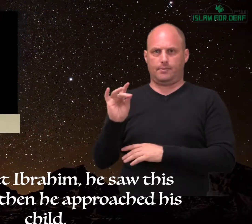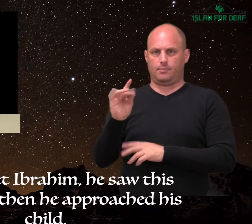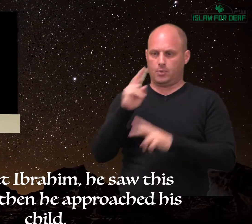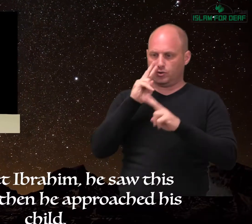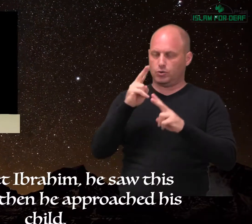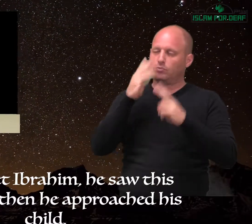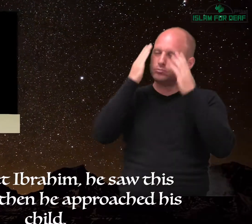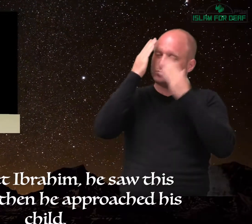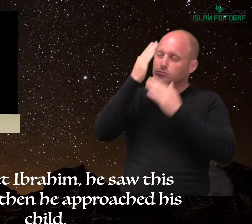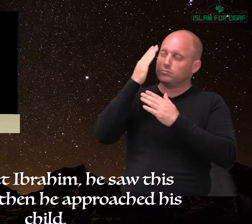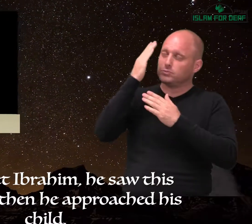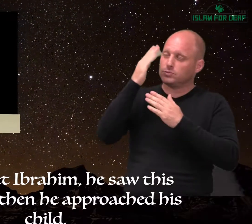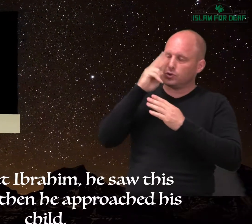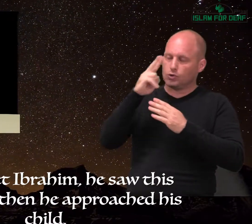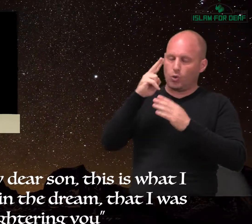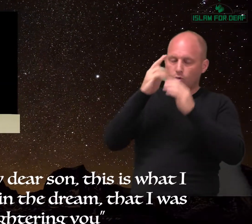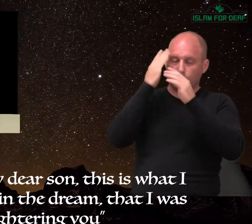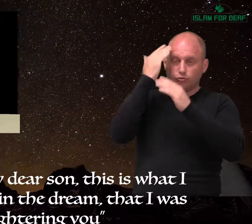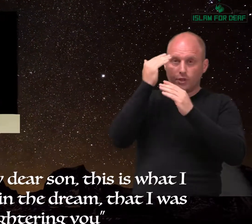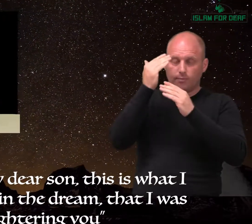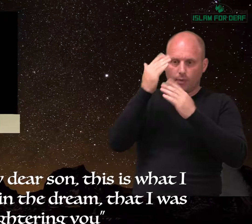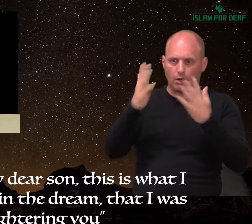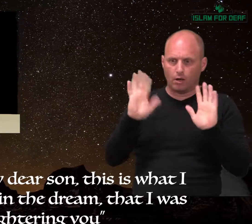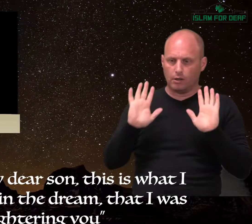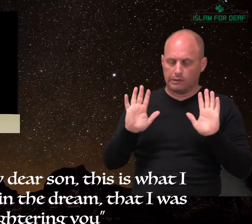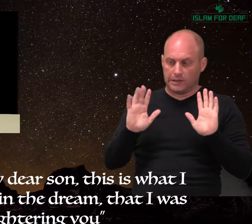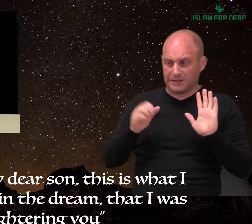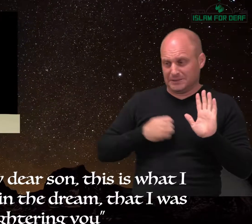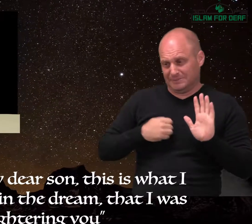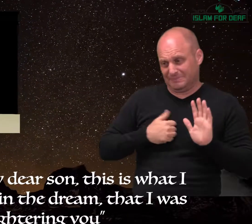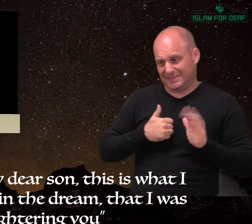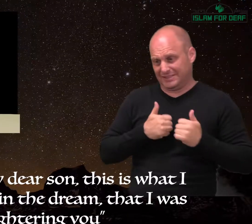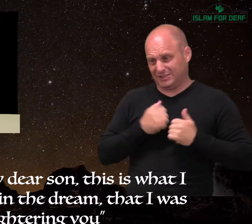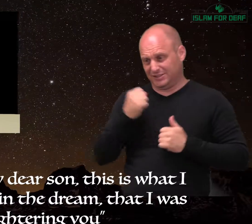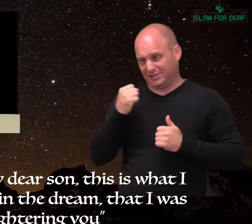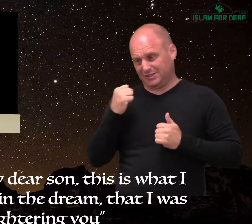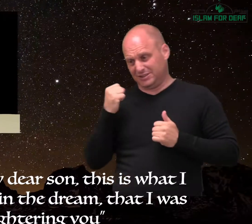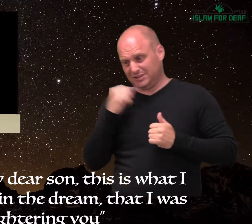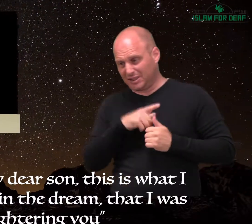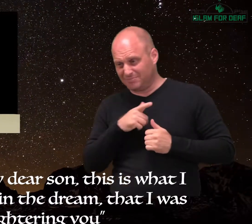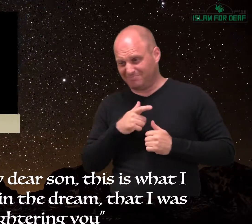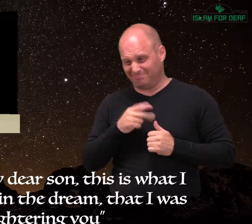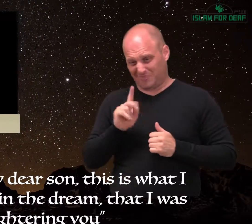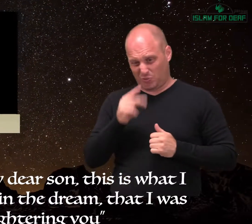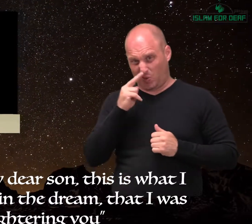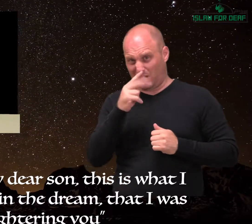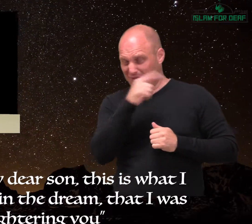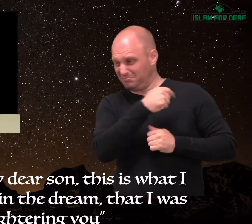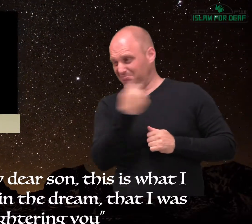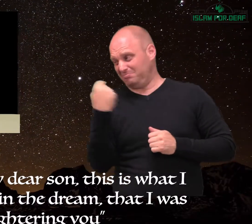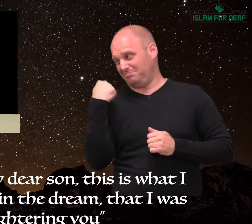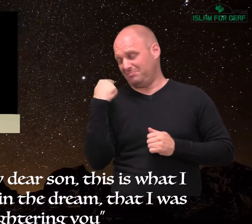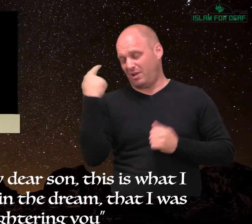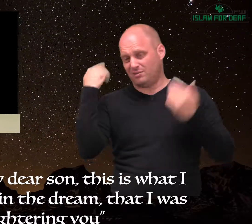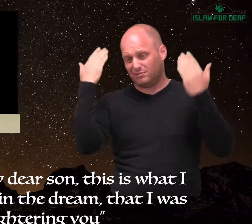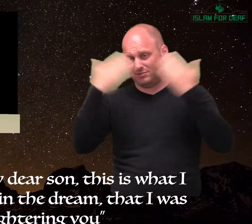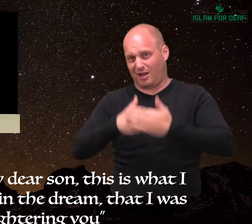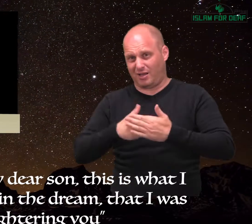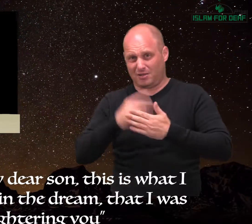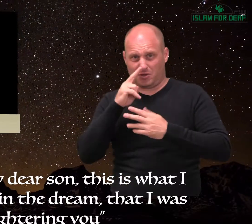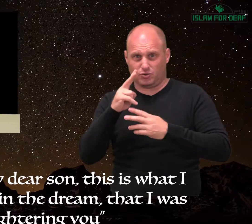then he approached his child. He said, oh, my dear son, this is what I saw last night in the dream that I was slaughtering you.